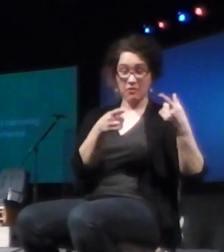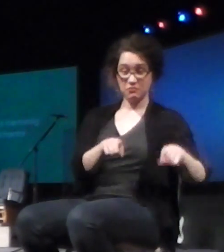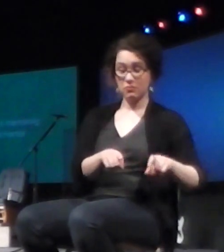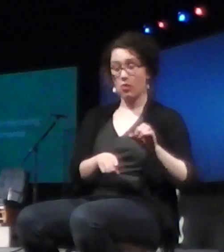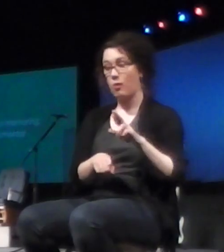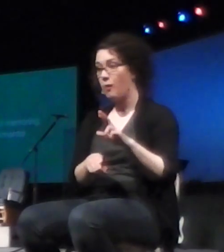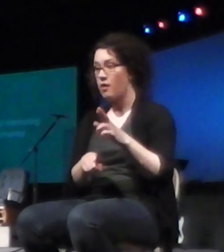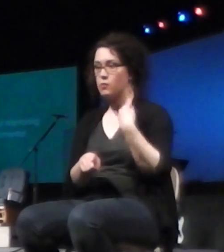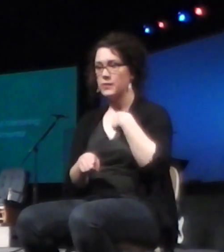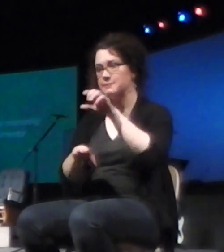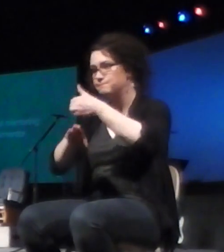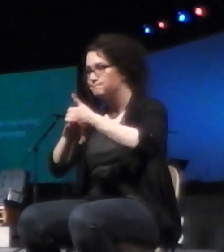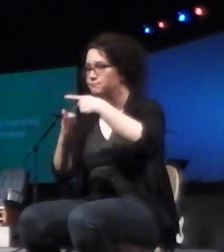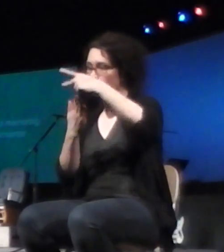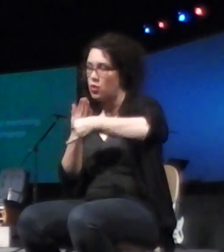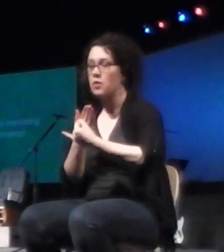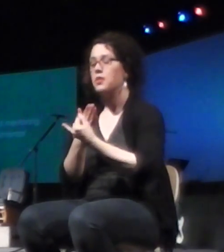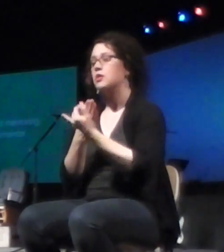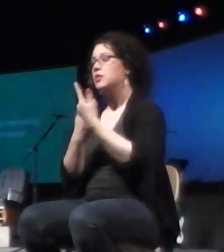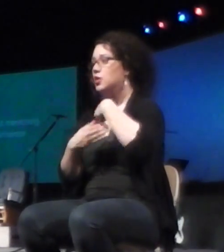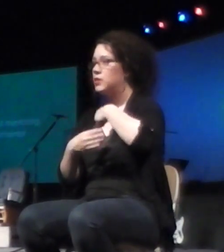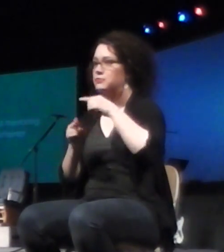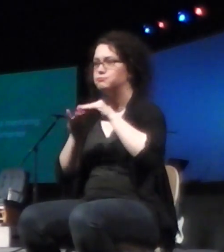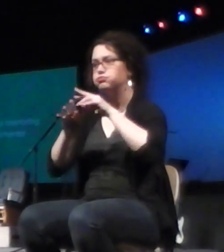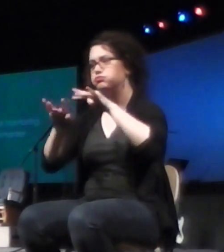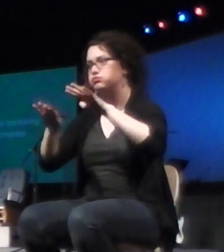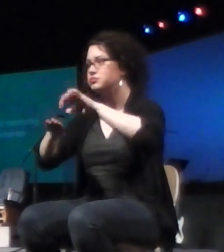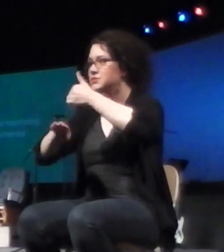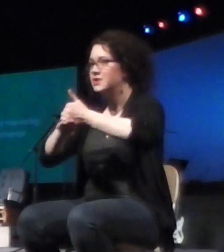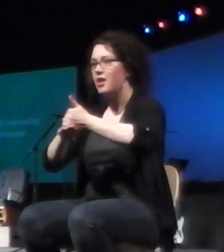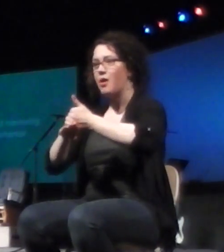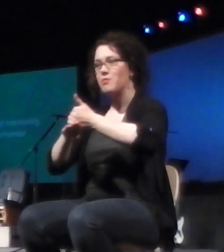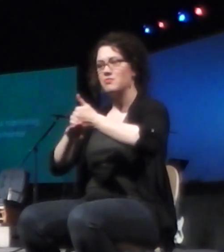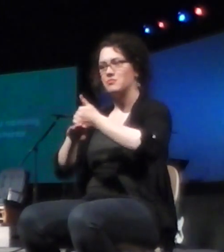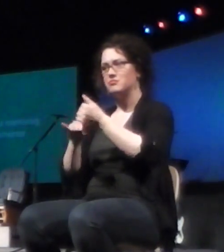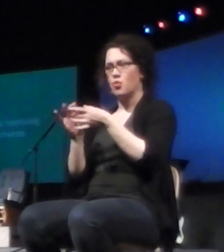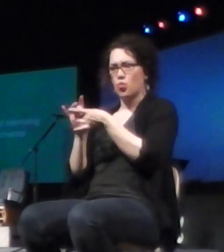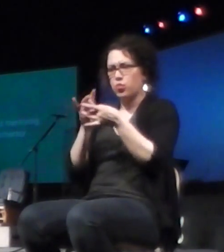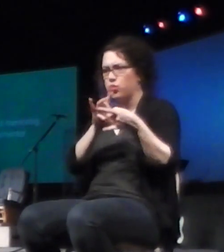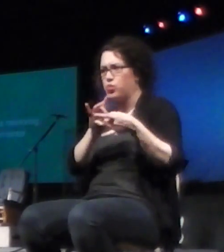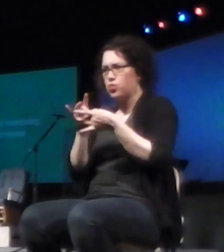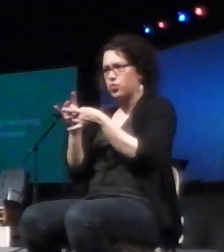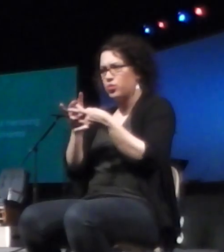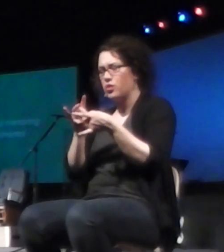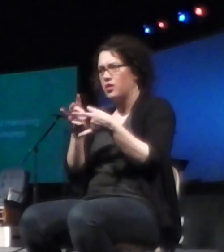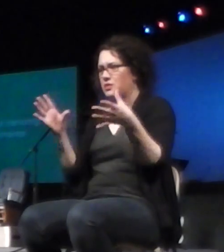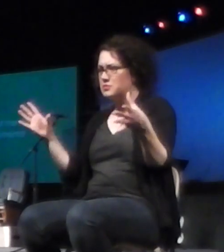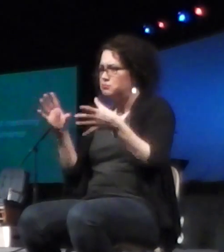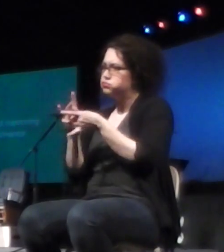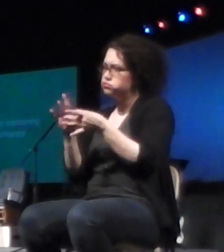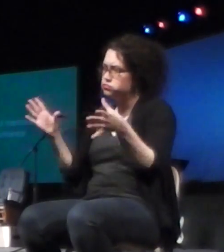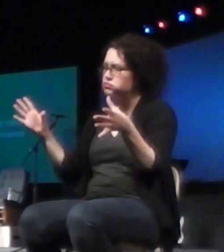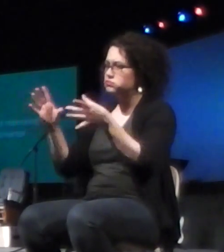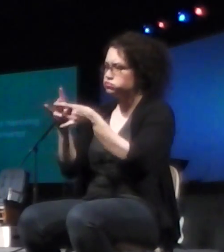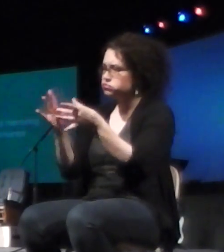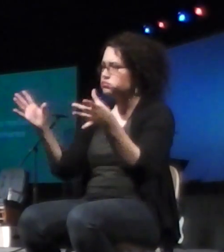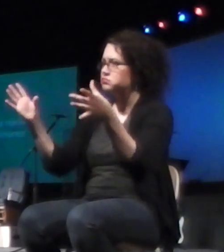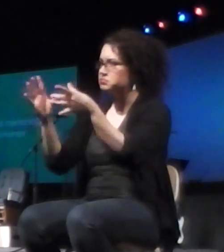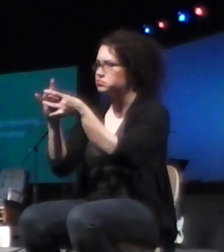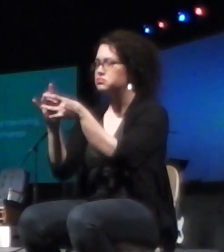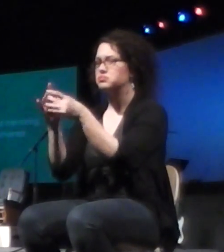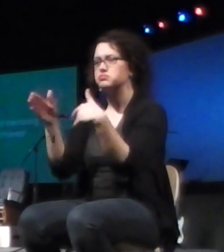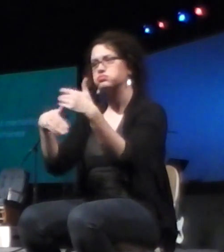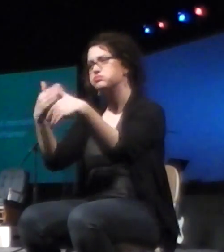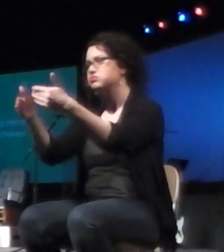initiative, if we just got to a point where mentoring relationships were just normal. And it's just a way that we saw God growing people, both the